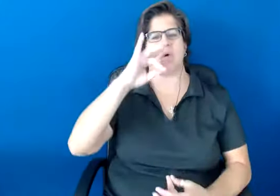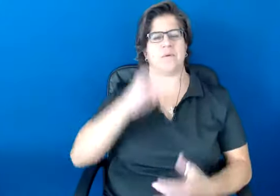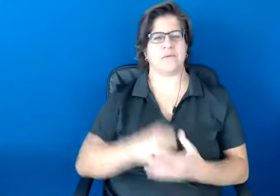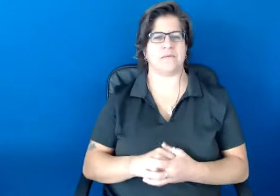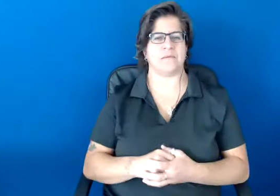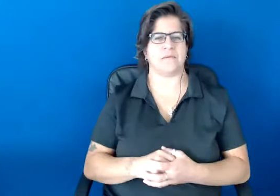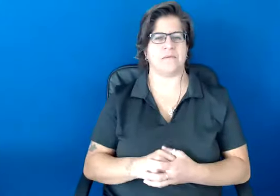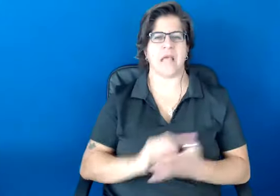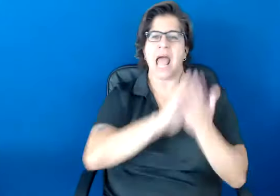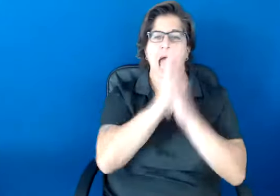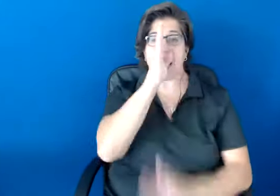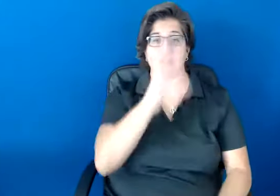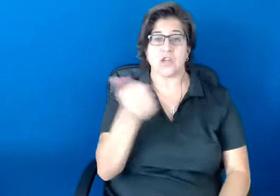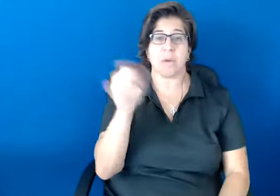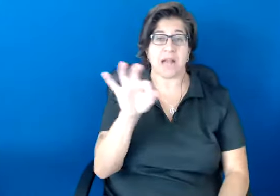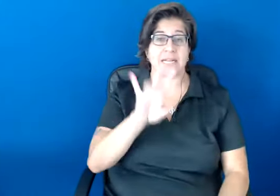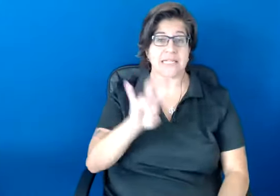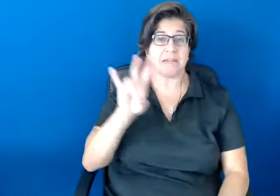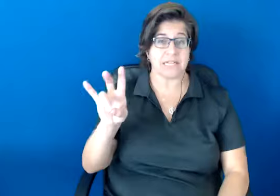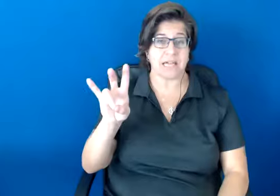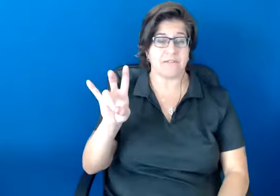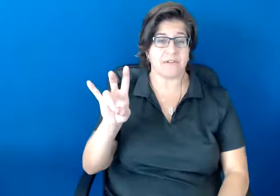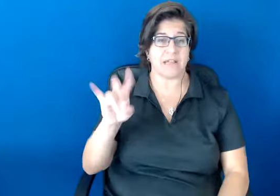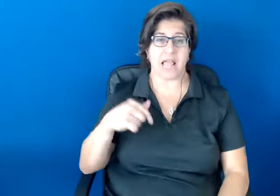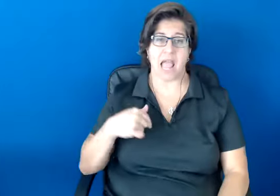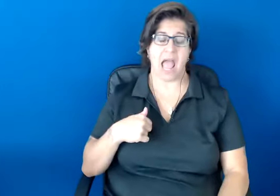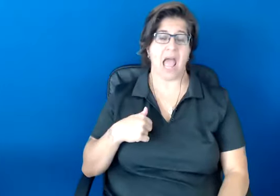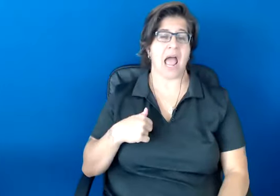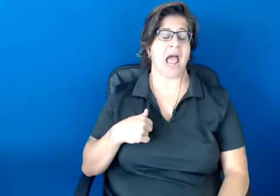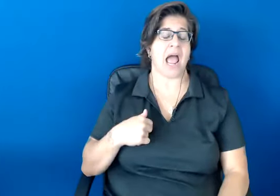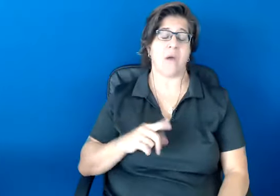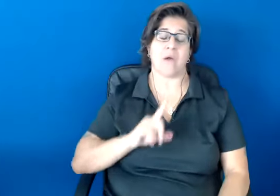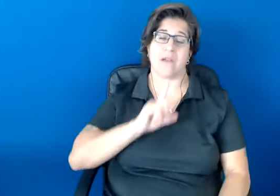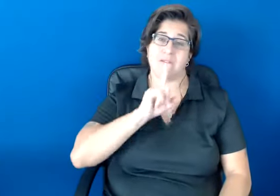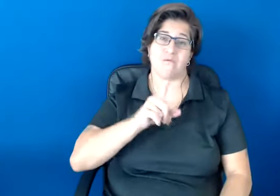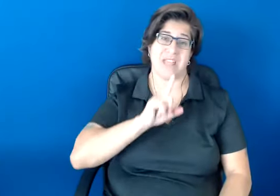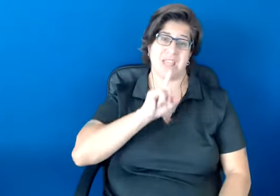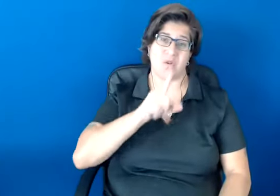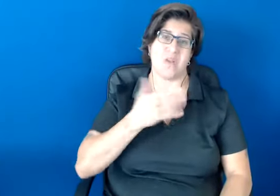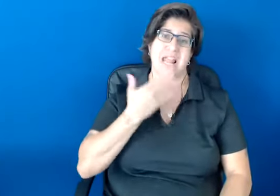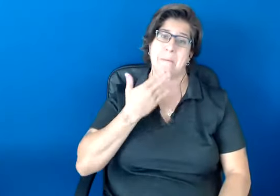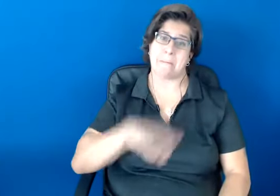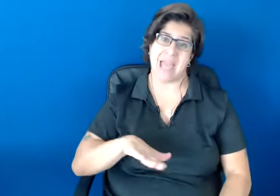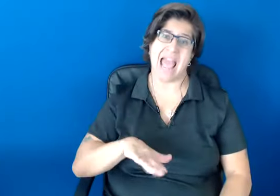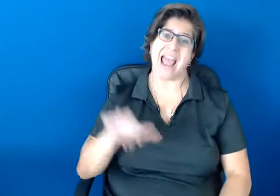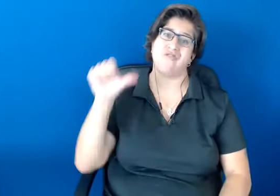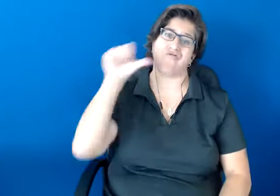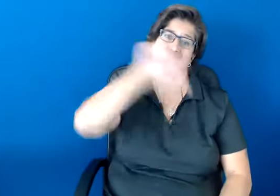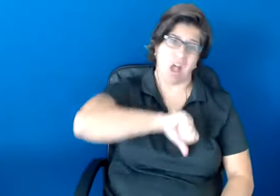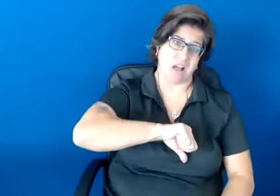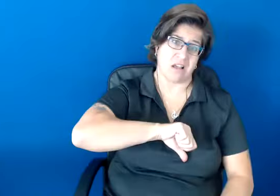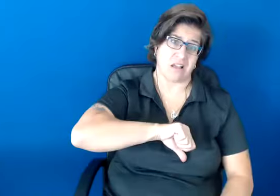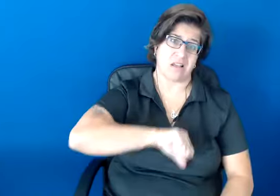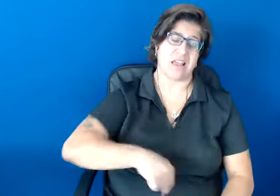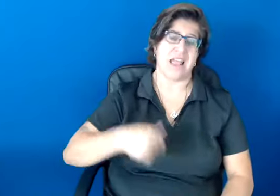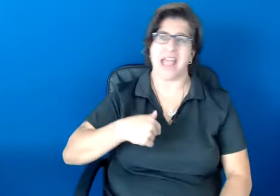in 1977. I was a very, very bad drunk. I was a Dr.